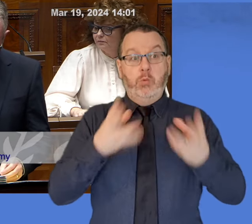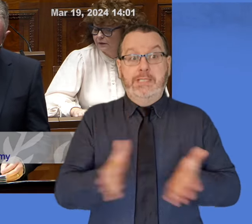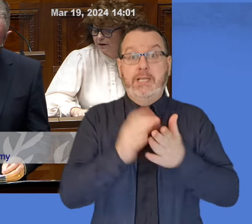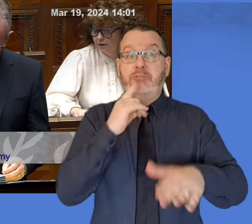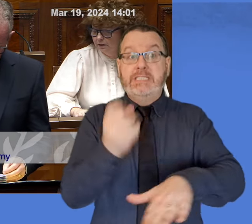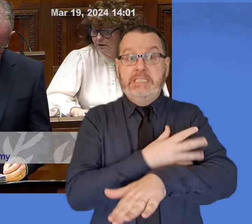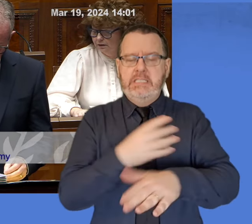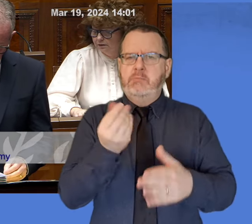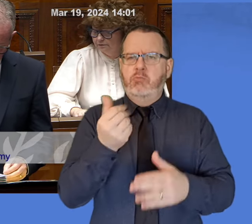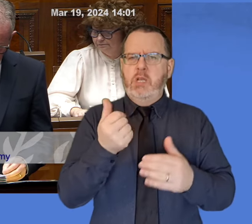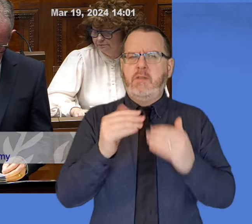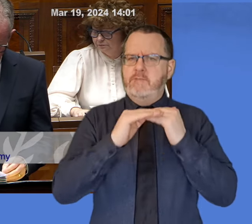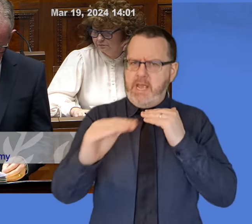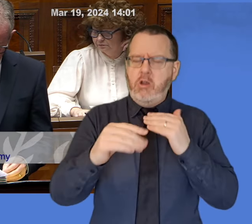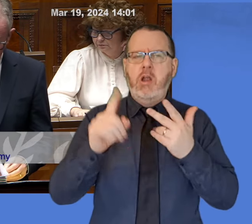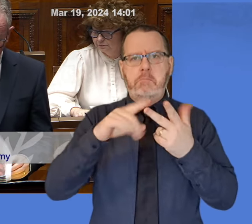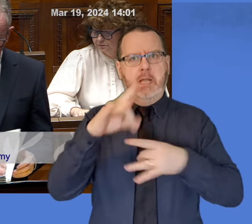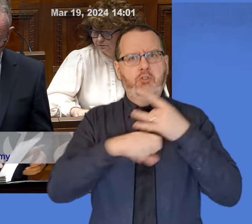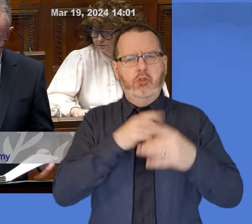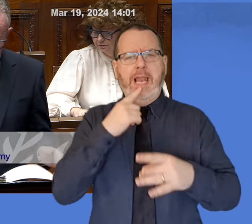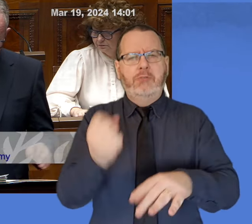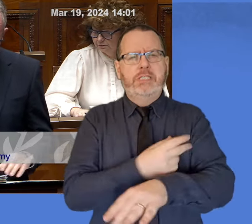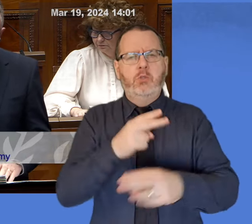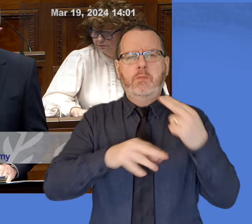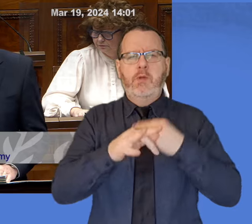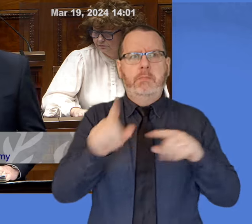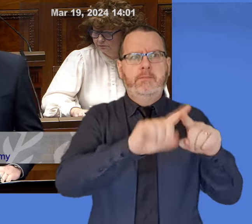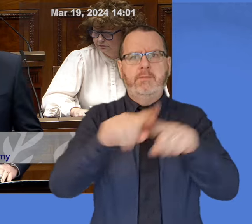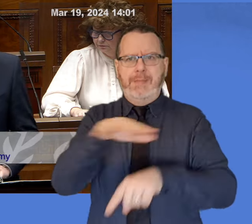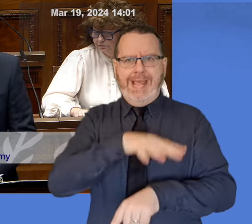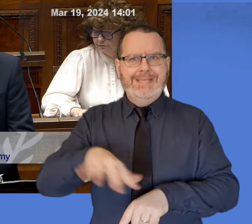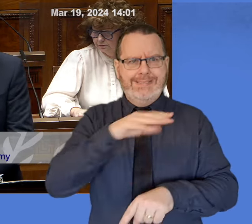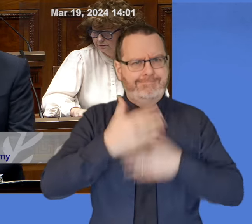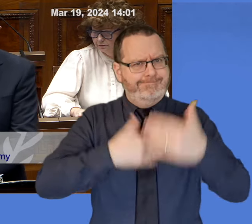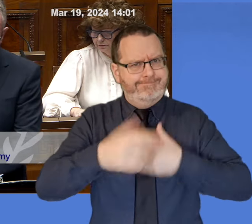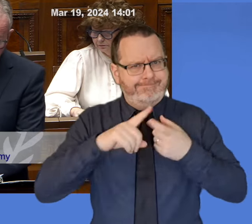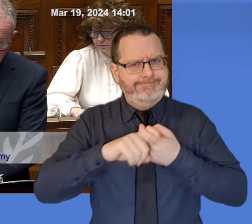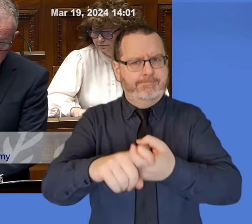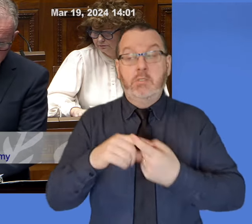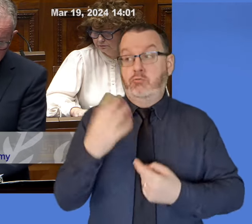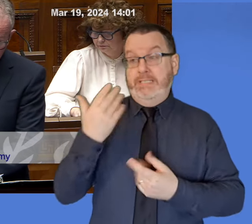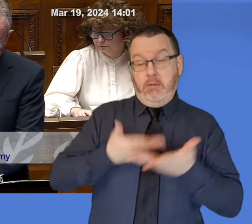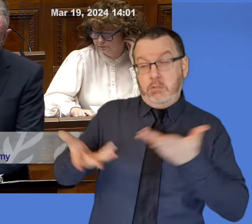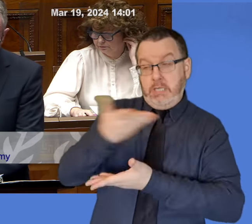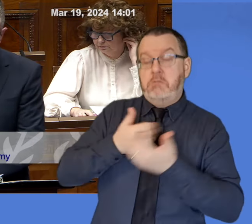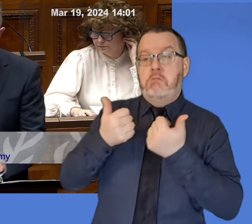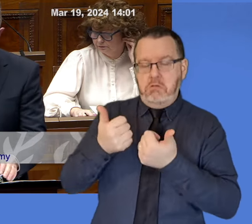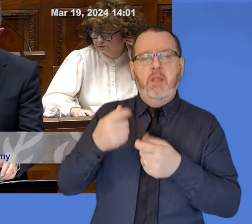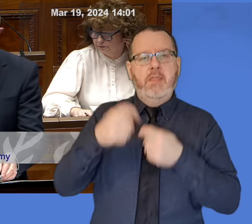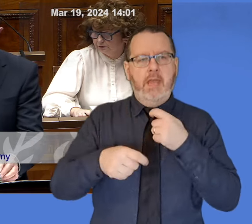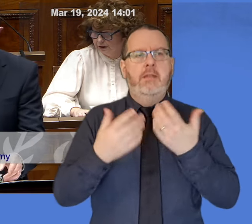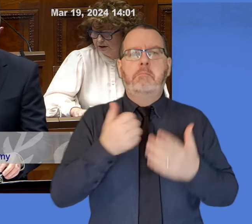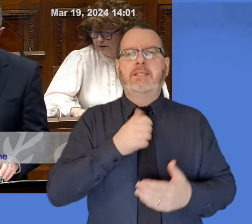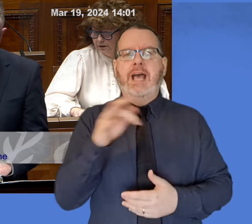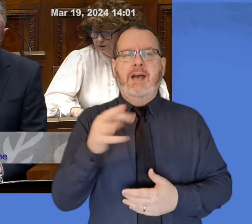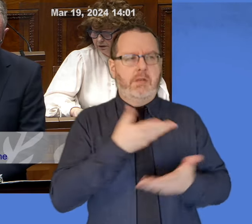encourage diversification to support the security of supply. Following a recent consultation, officials have been working with consultants to define the